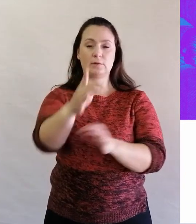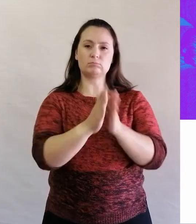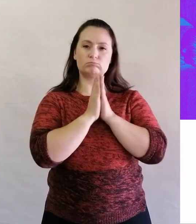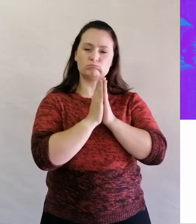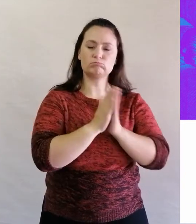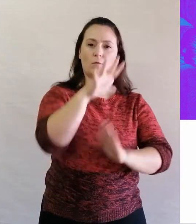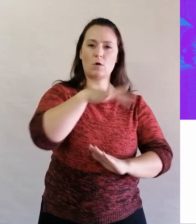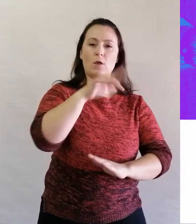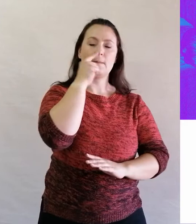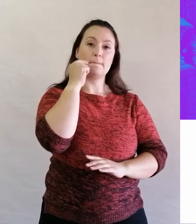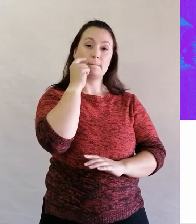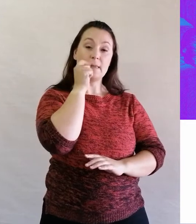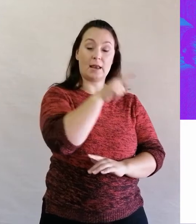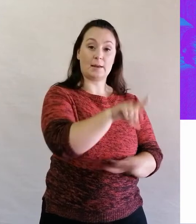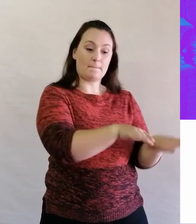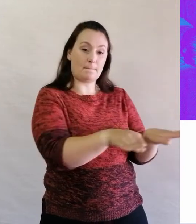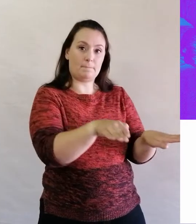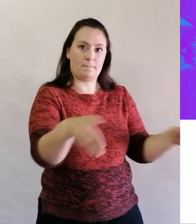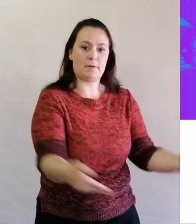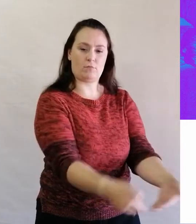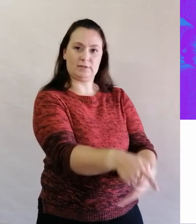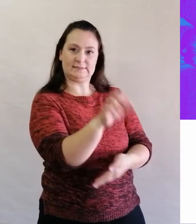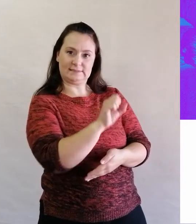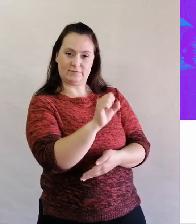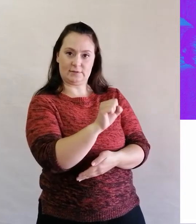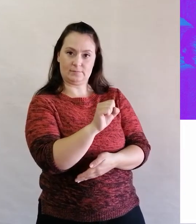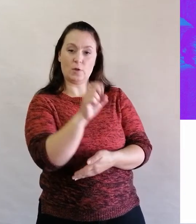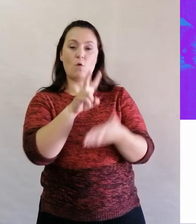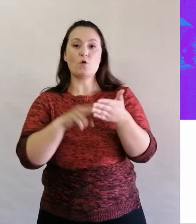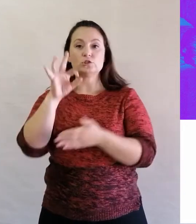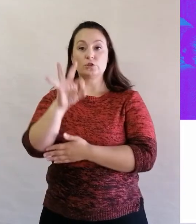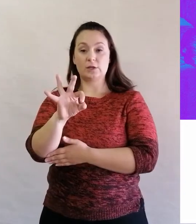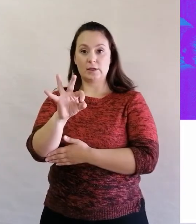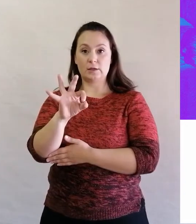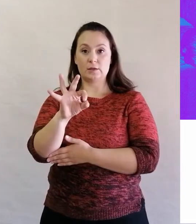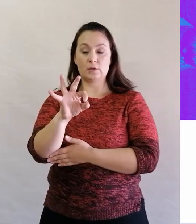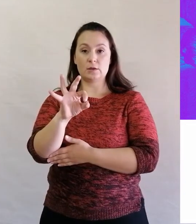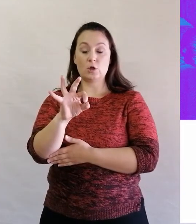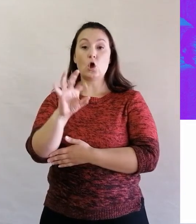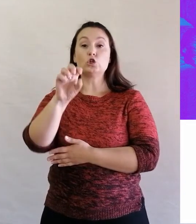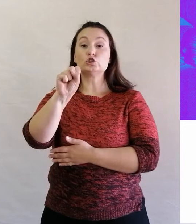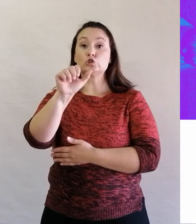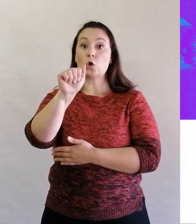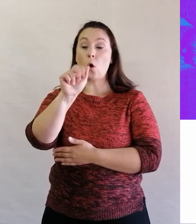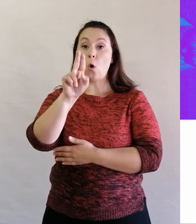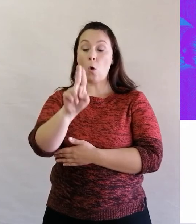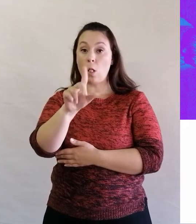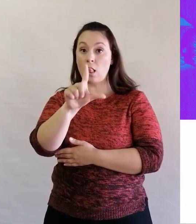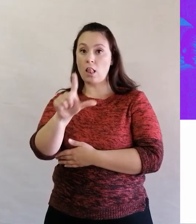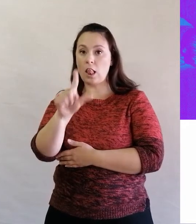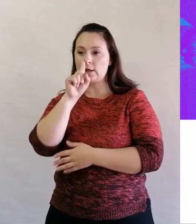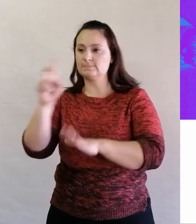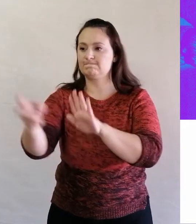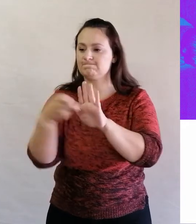made great lamentations over him. Verse 3, but Saul was ravaging the church and entering house after house.